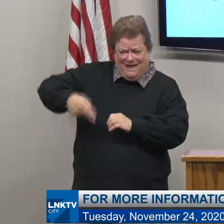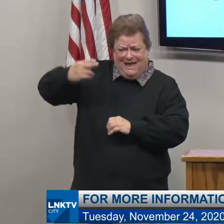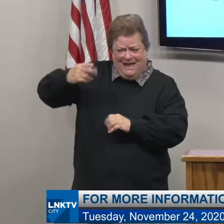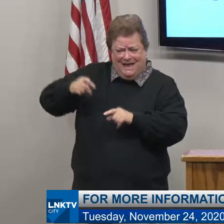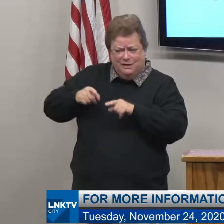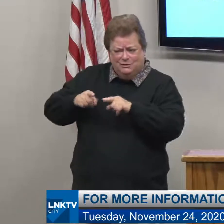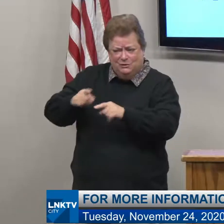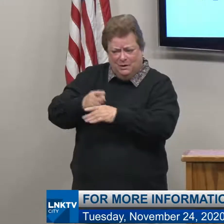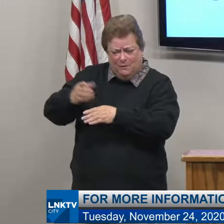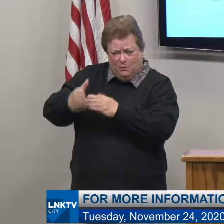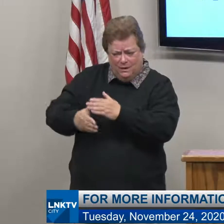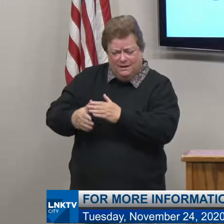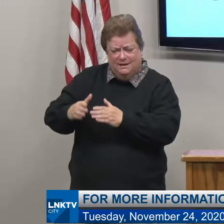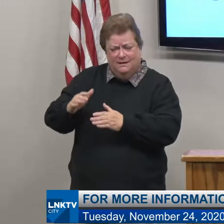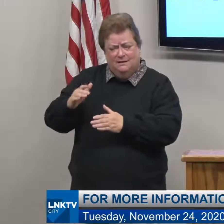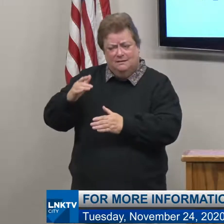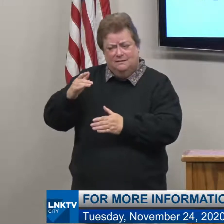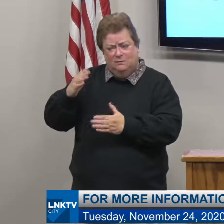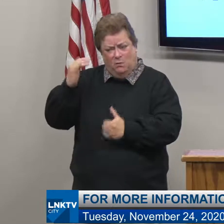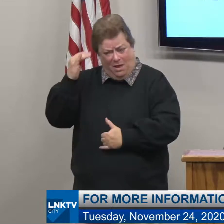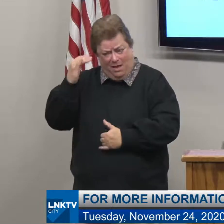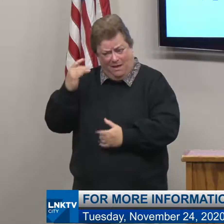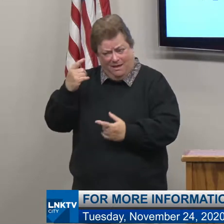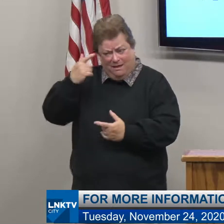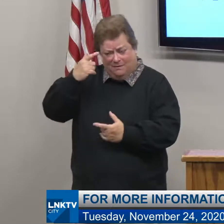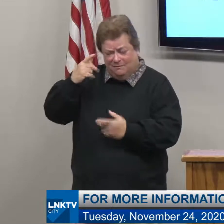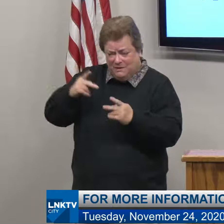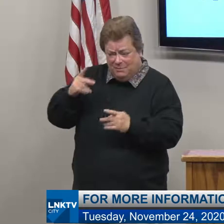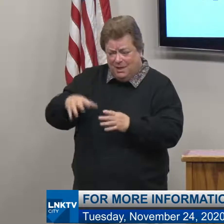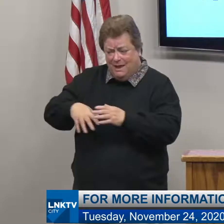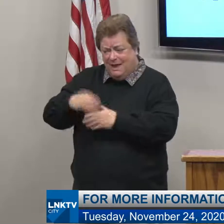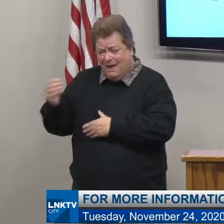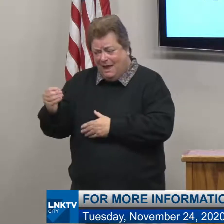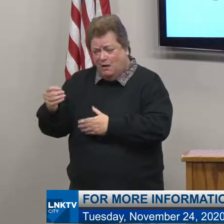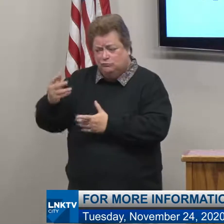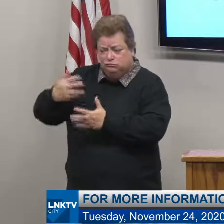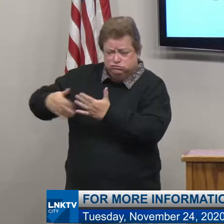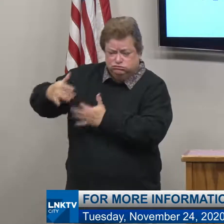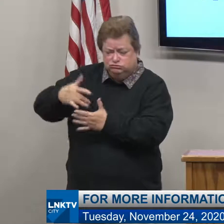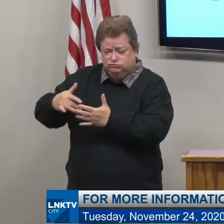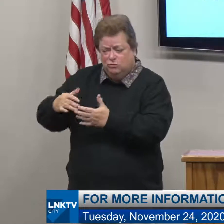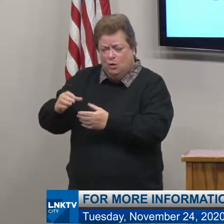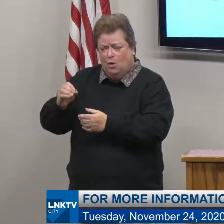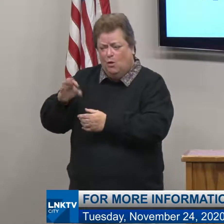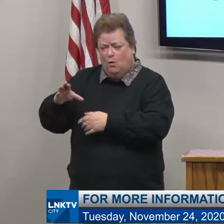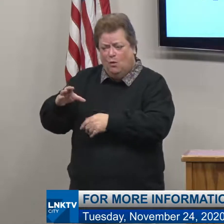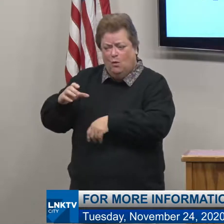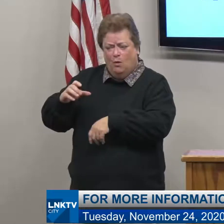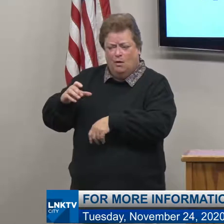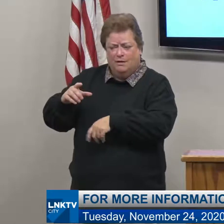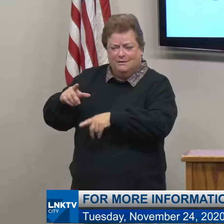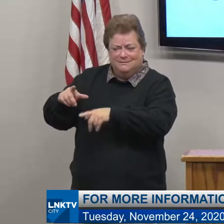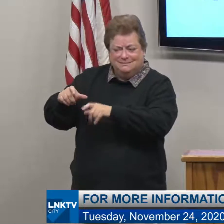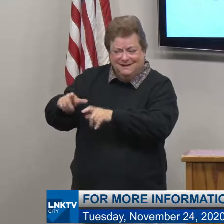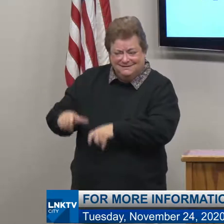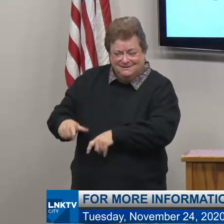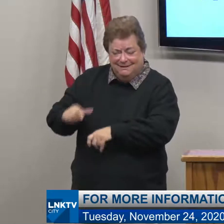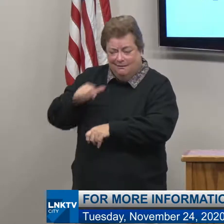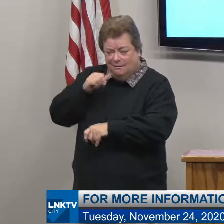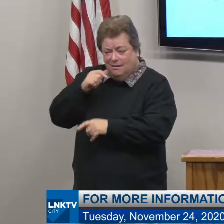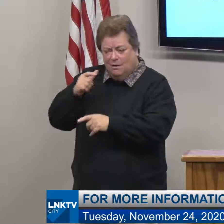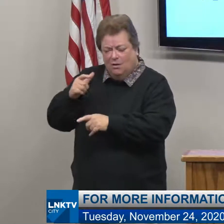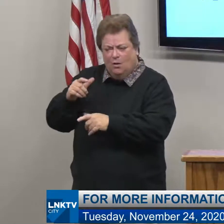are going out on weekends? Is that you know, just coincidental timing with contact tracing, or can you provide any insight as to why that might